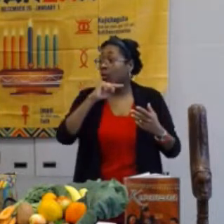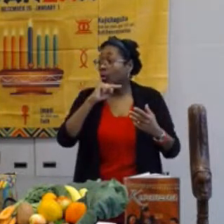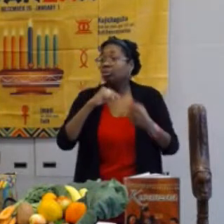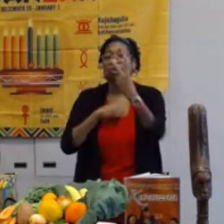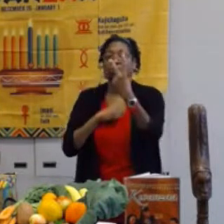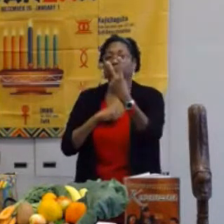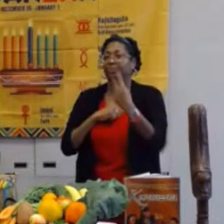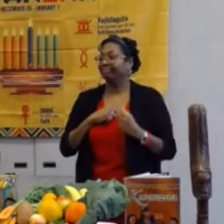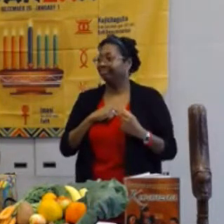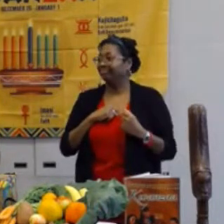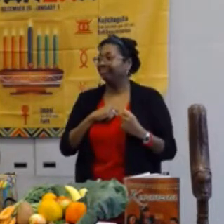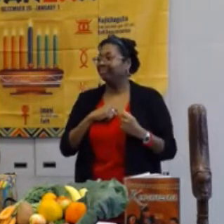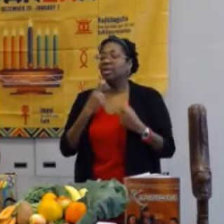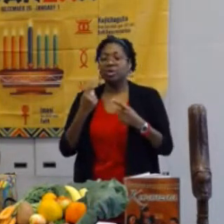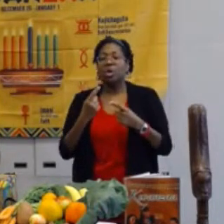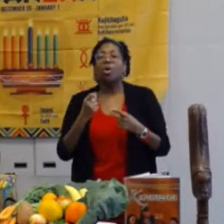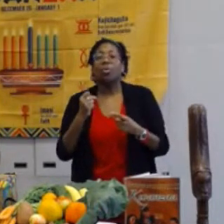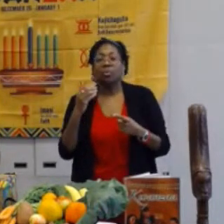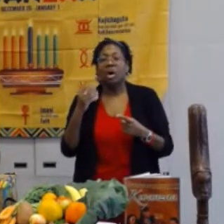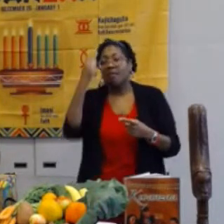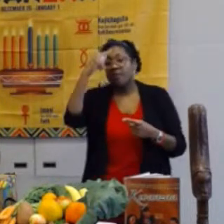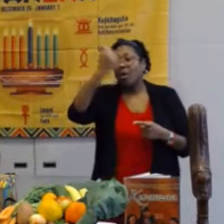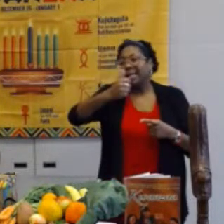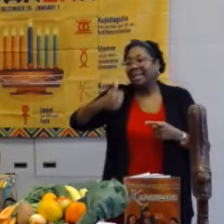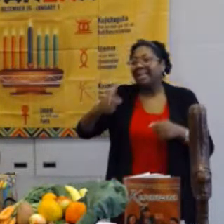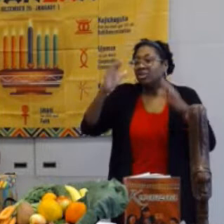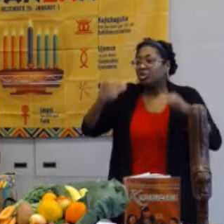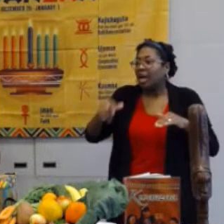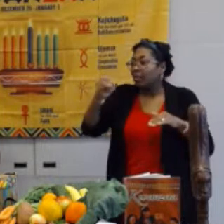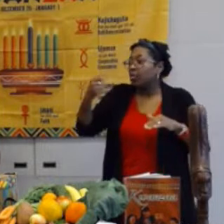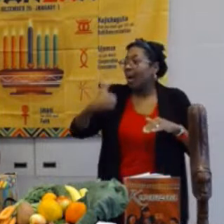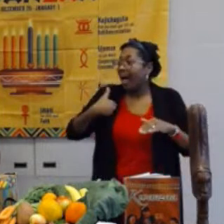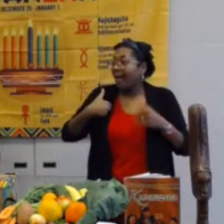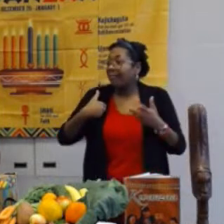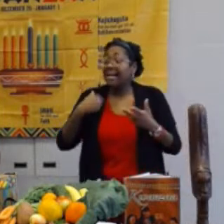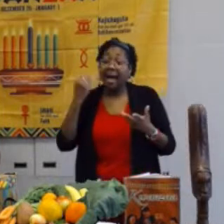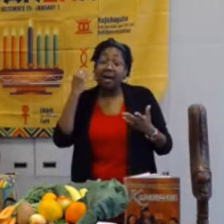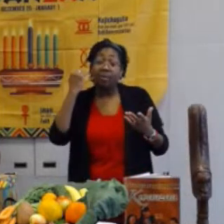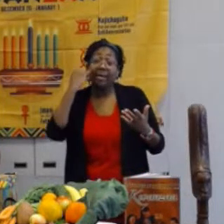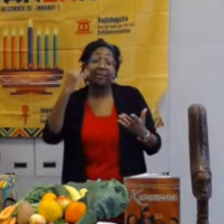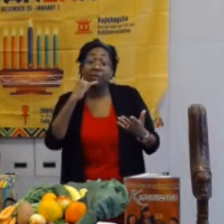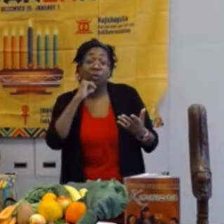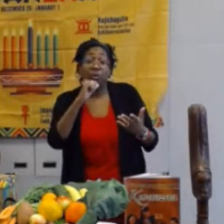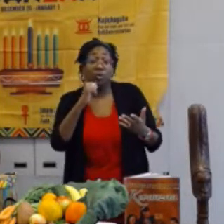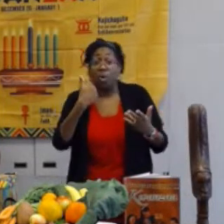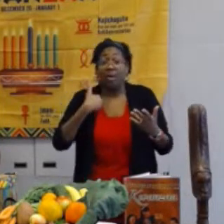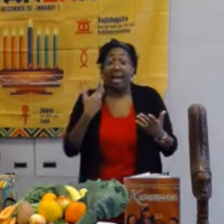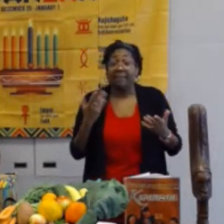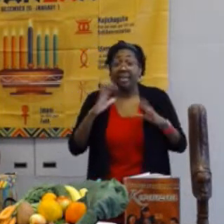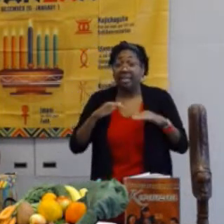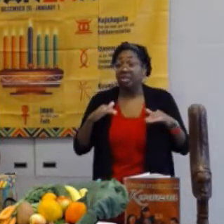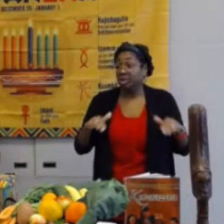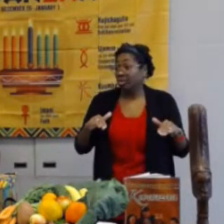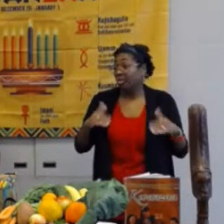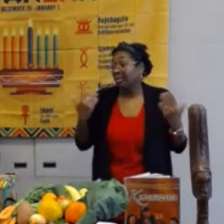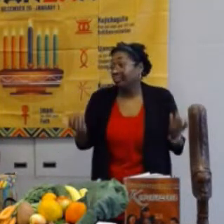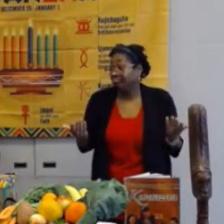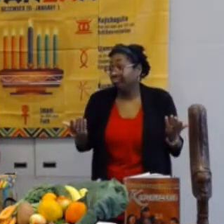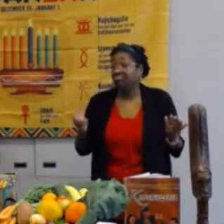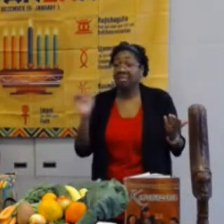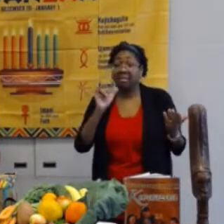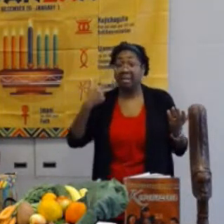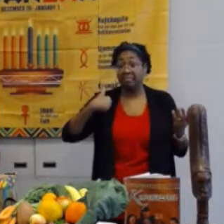right, so you put out an ear of corn for each child that you have now. If you are like me and don't have any biological children, me and